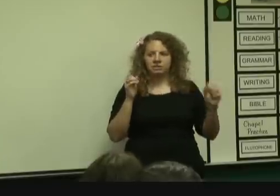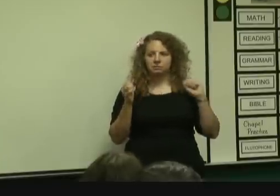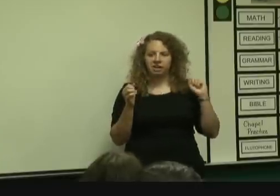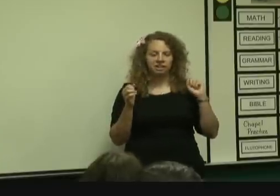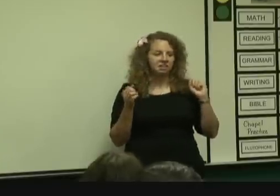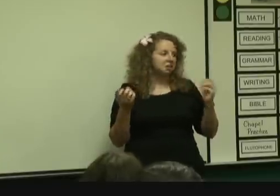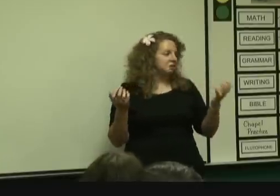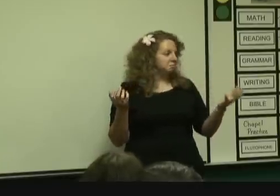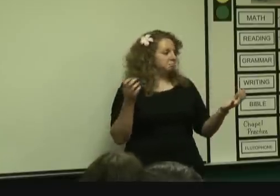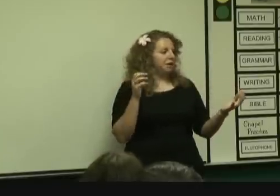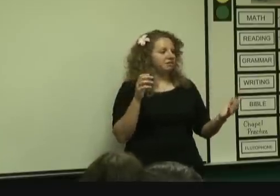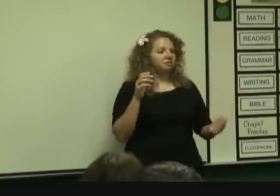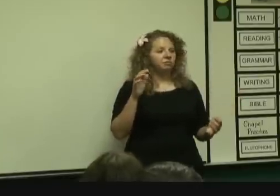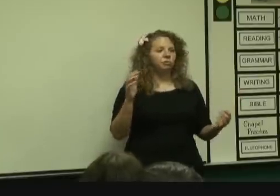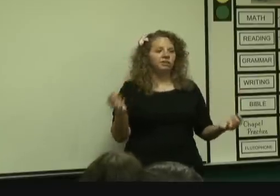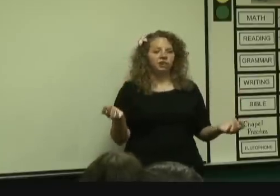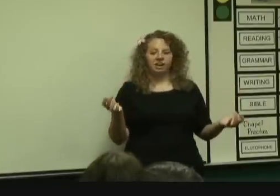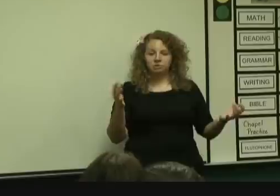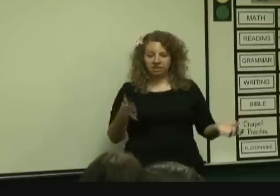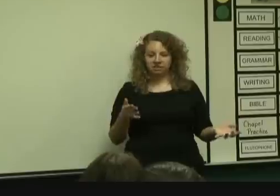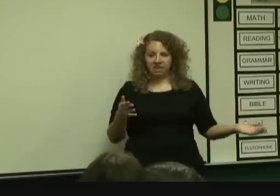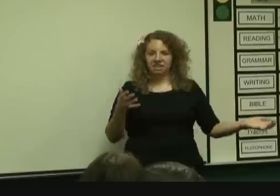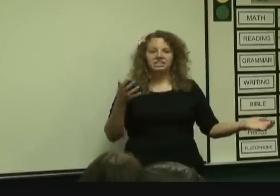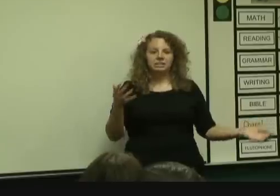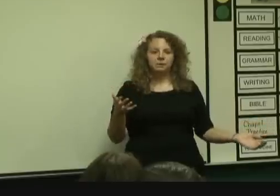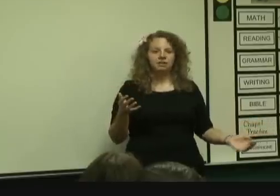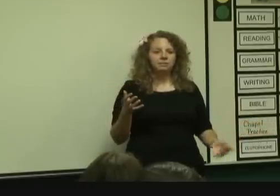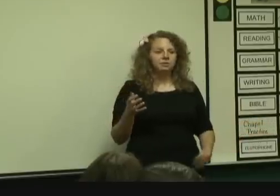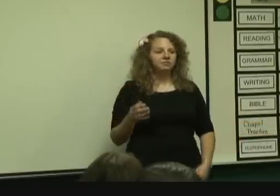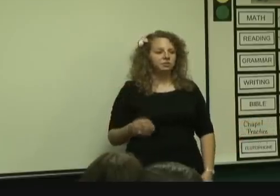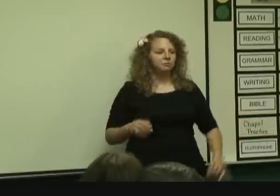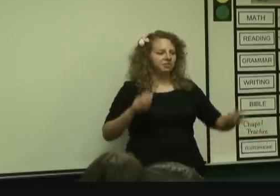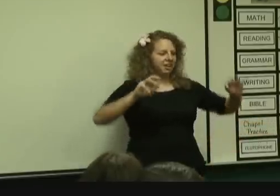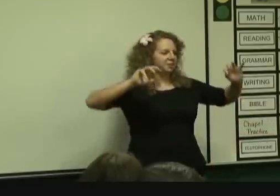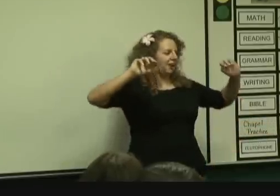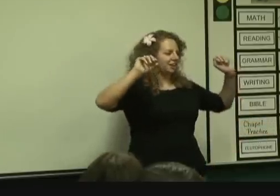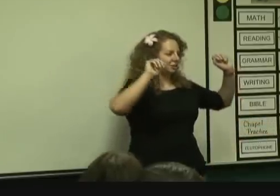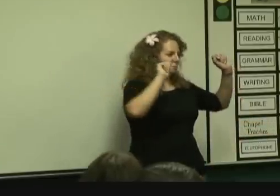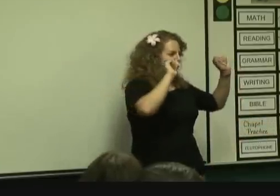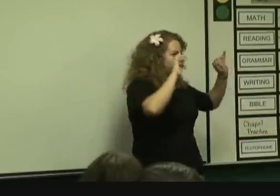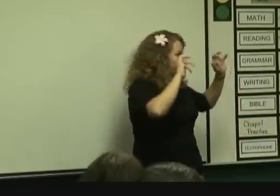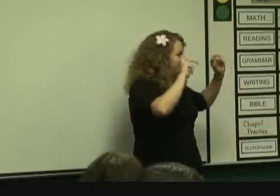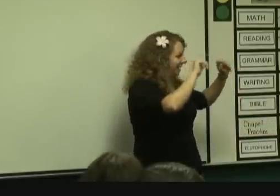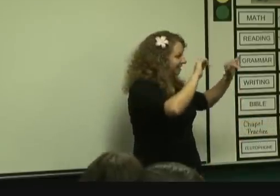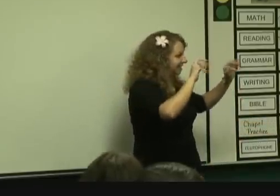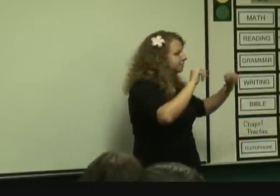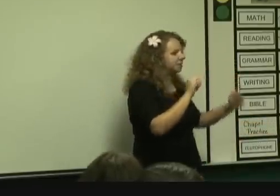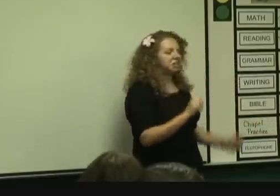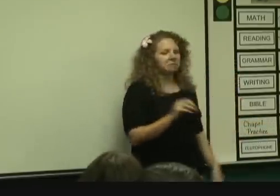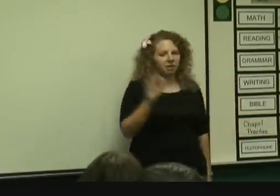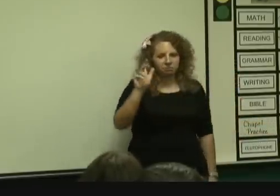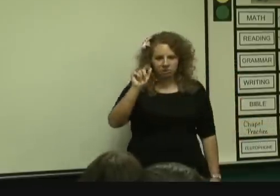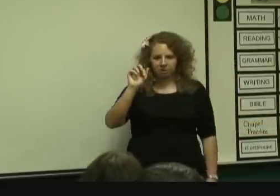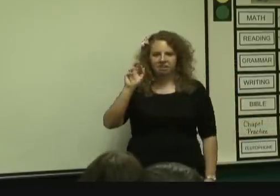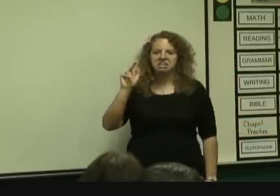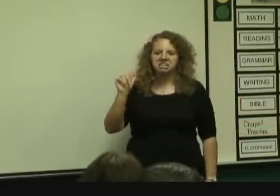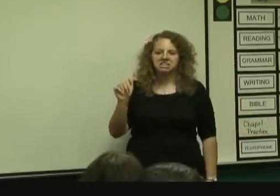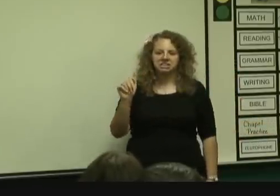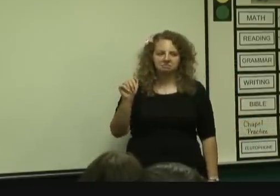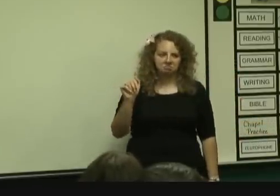I'm right-handed. But whenever I'm just going to, like, spell something for someone, then I don't actually put up both my hands and spell like that. I would just spell it like this.